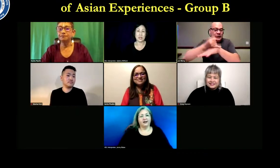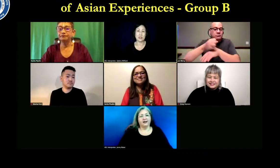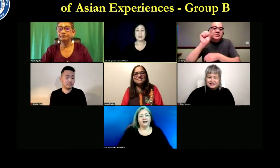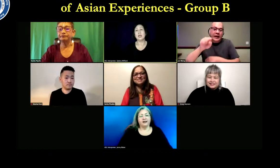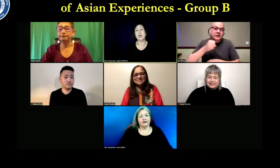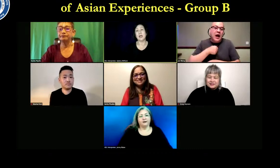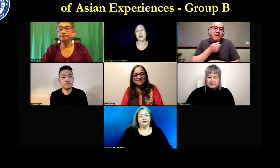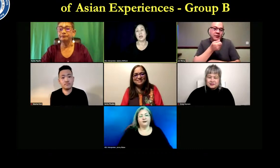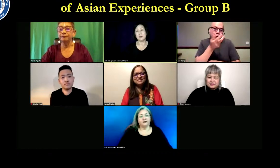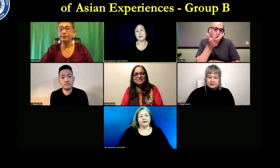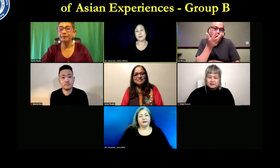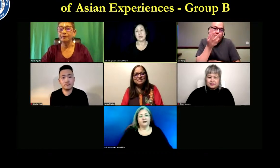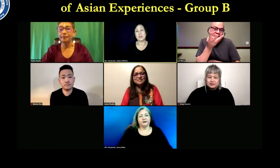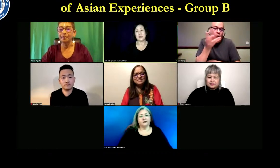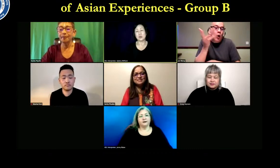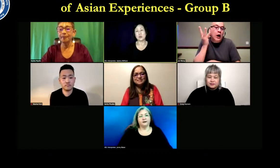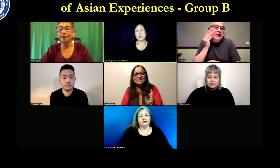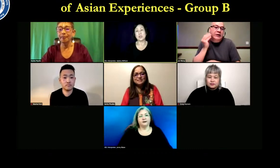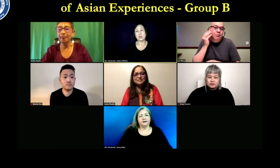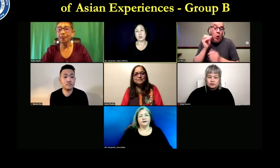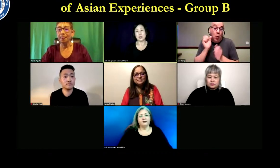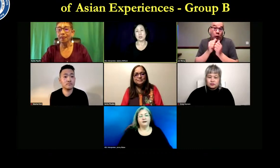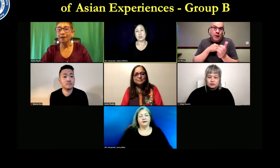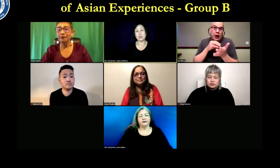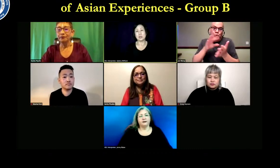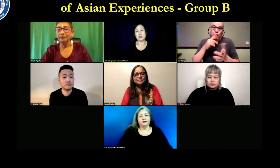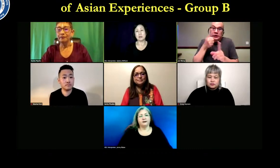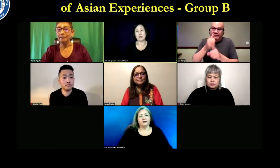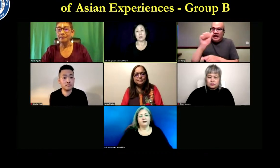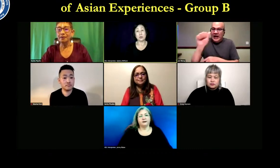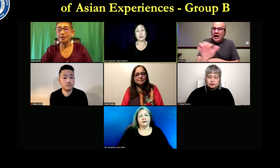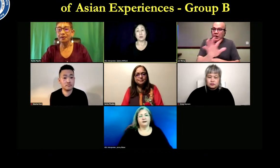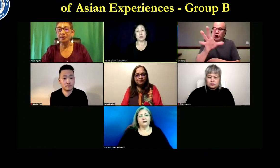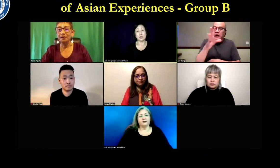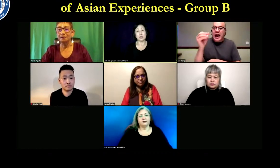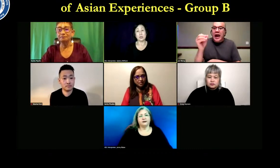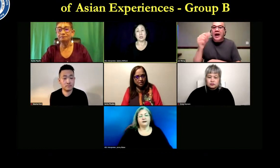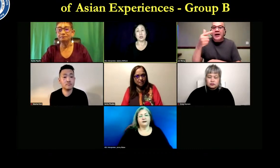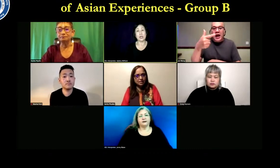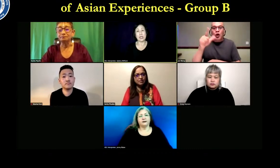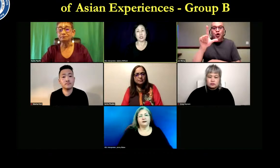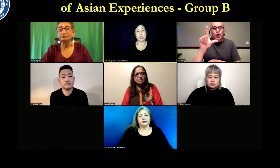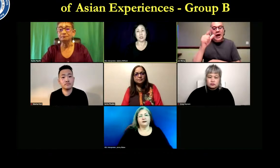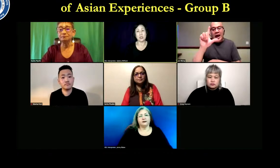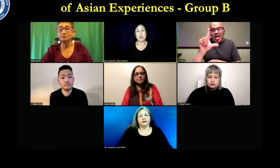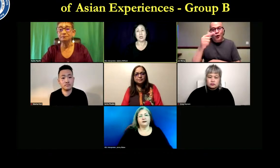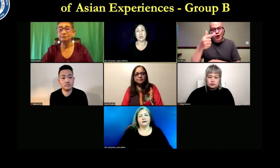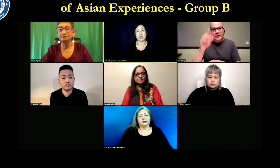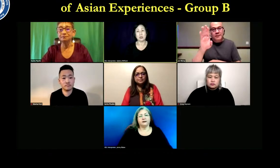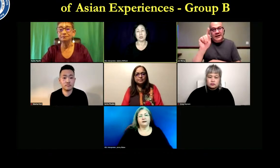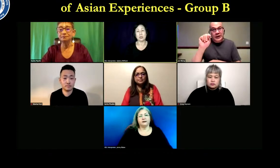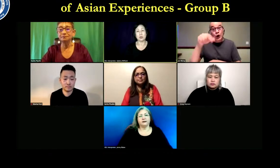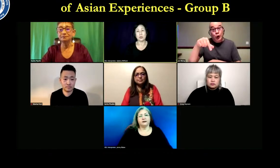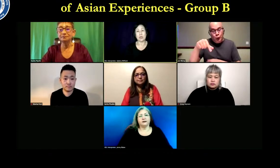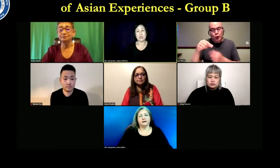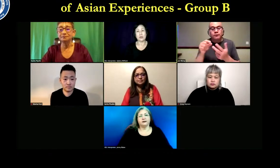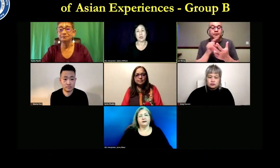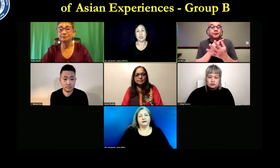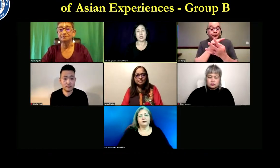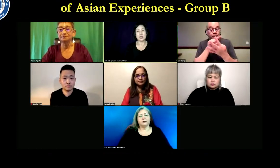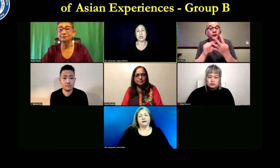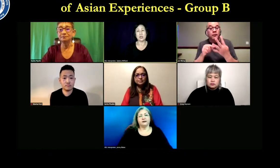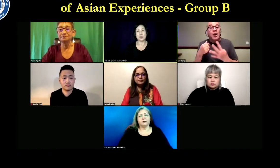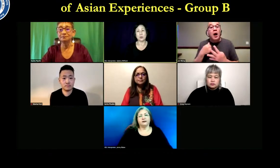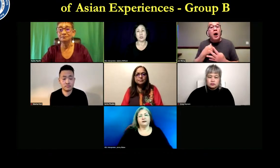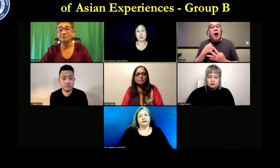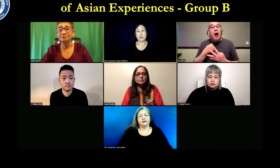This is Jan. In the deaf schools, yes, there are several students that are Asian. They're also, it